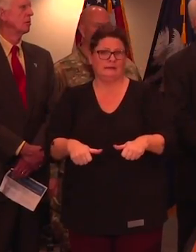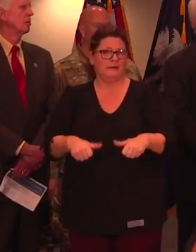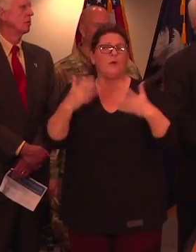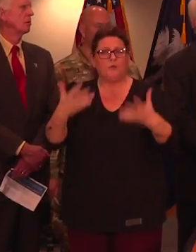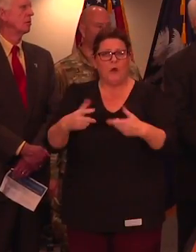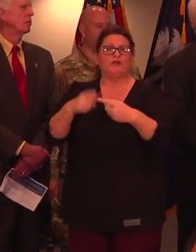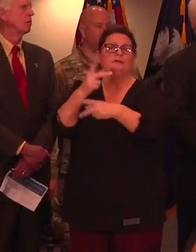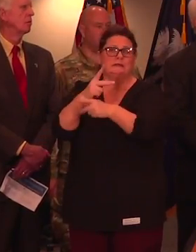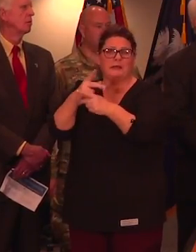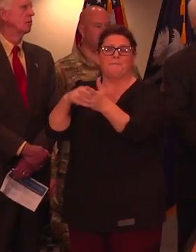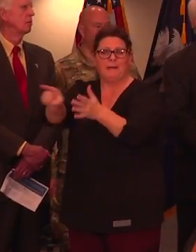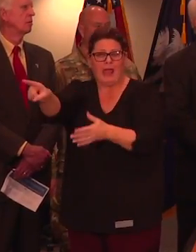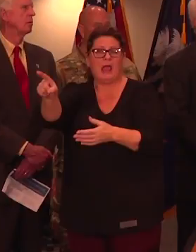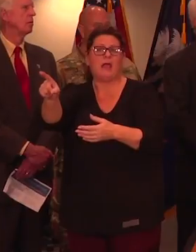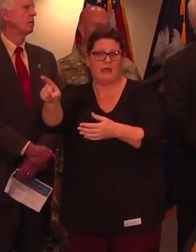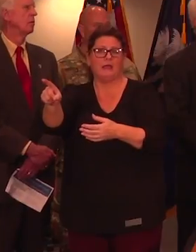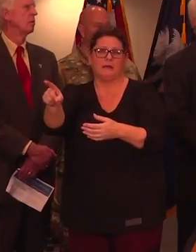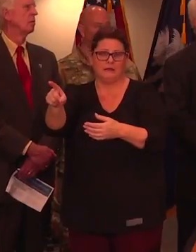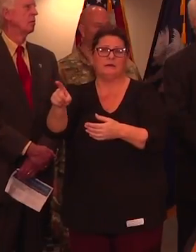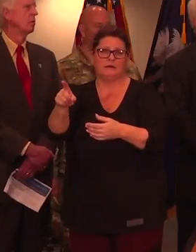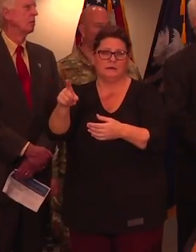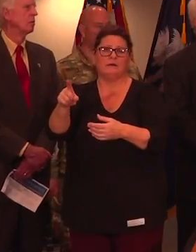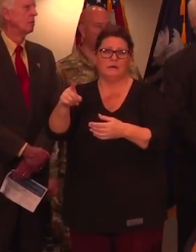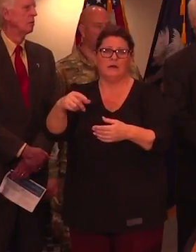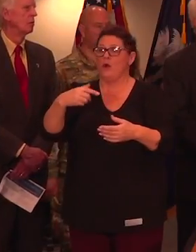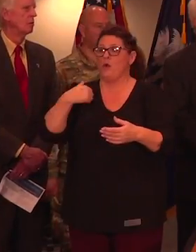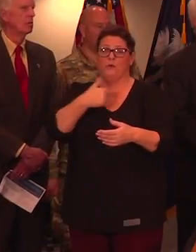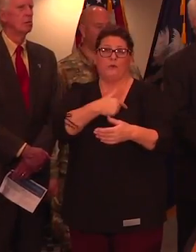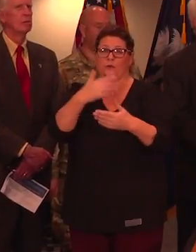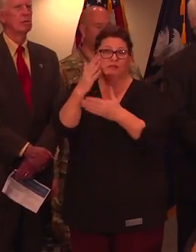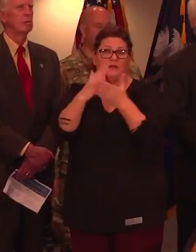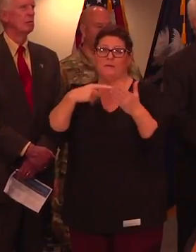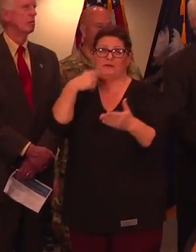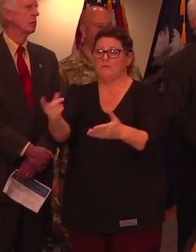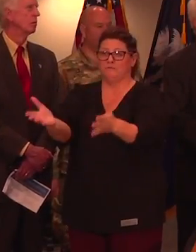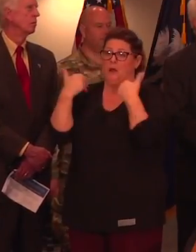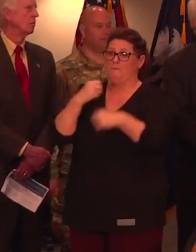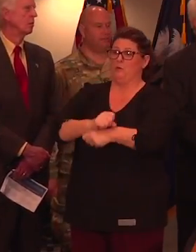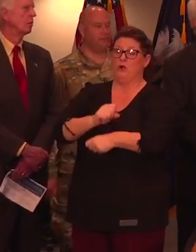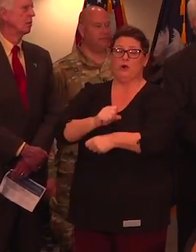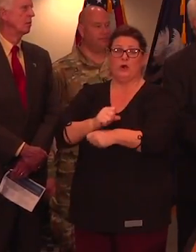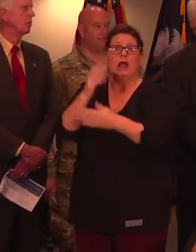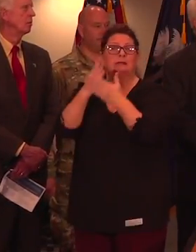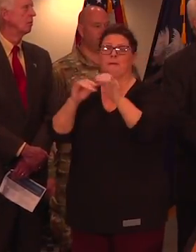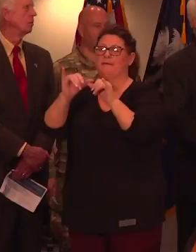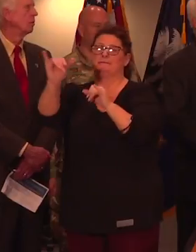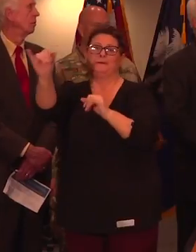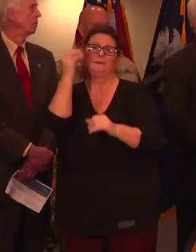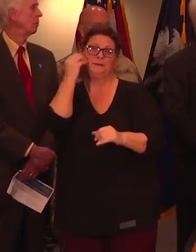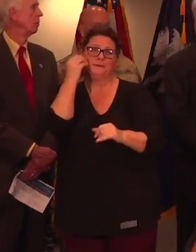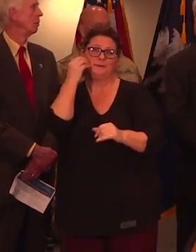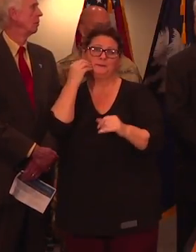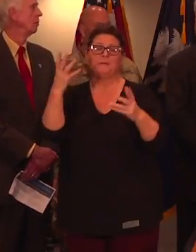folks paid. We're bringing many of them in to work as usual, some not, but still the districts are